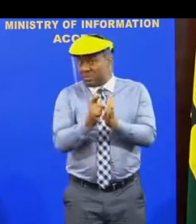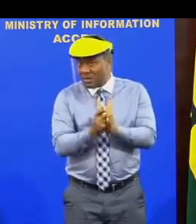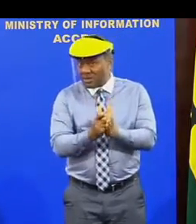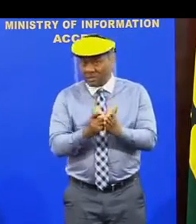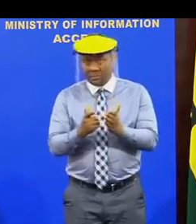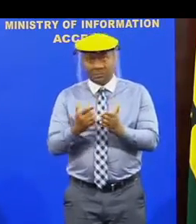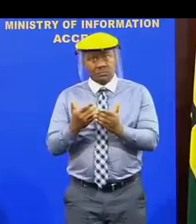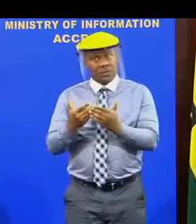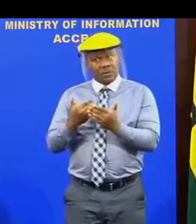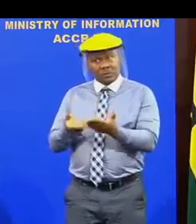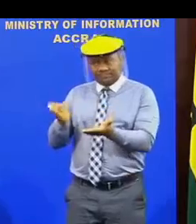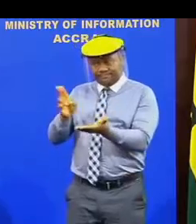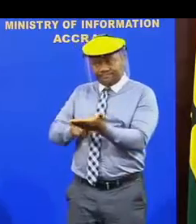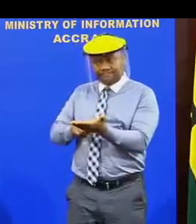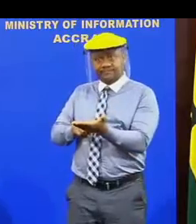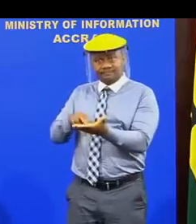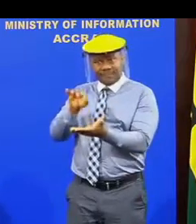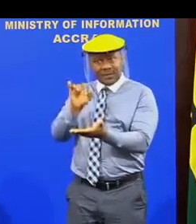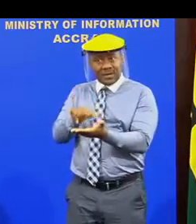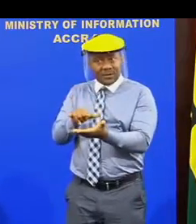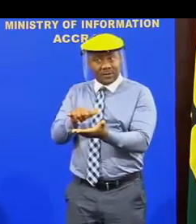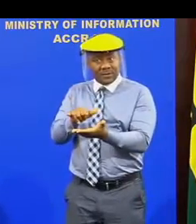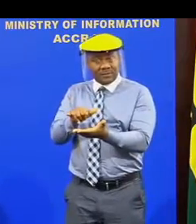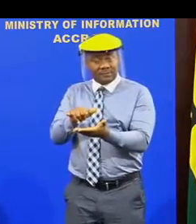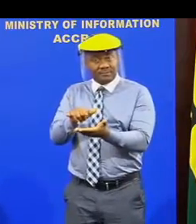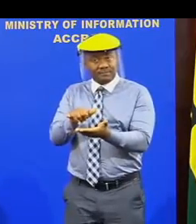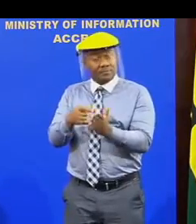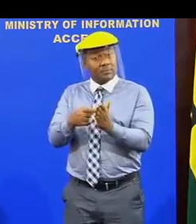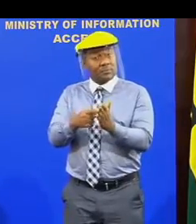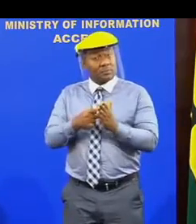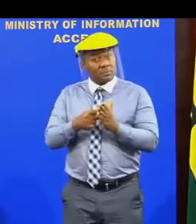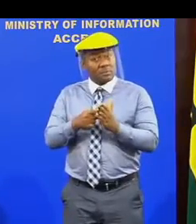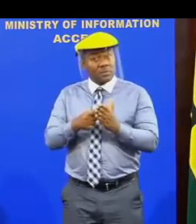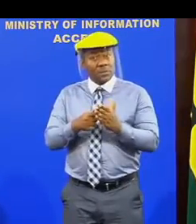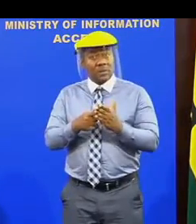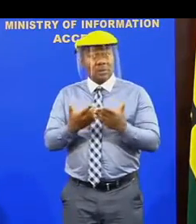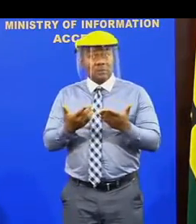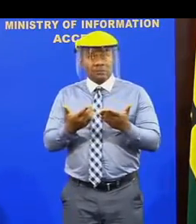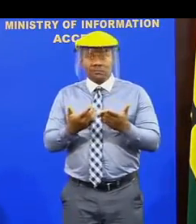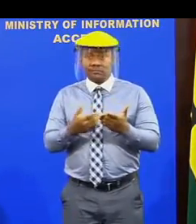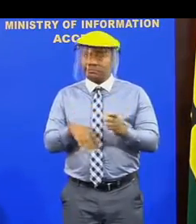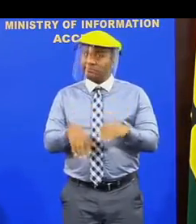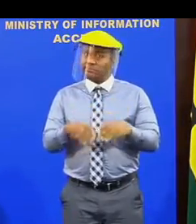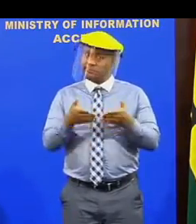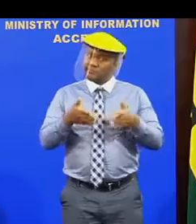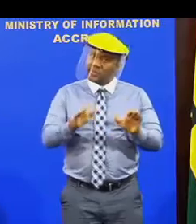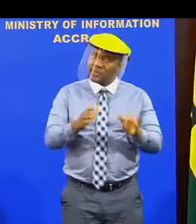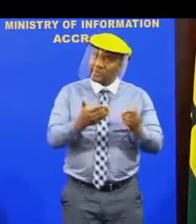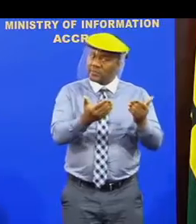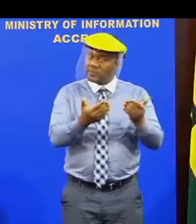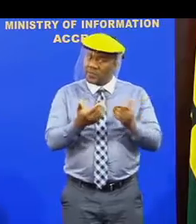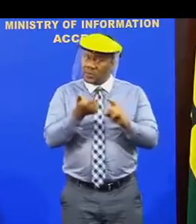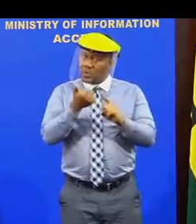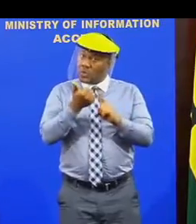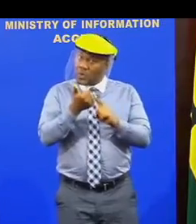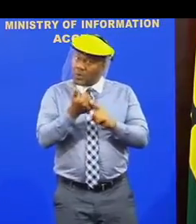registration of these medical devices, and you'd require an import permit to bring them in, even if they are for personal